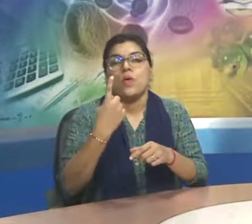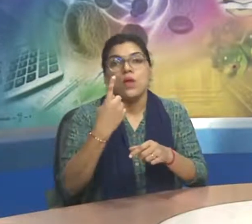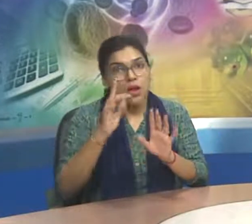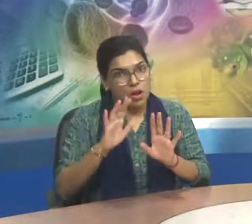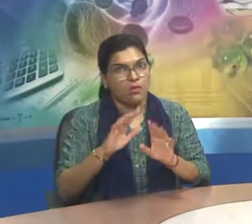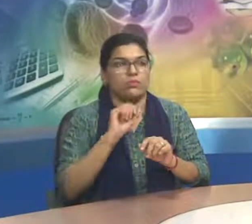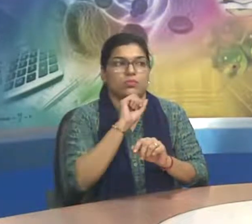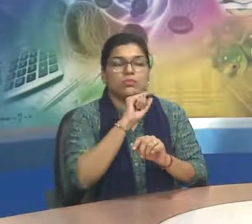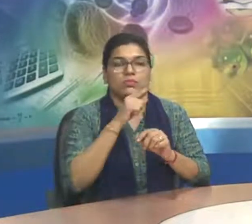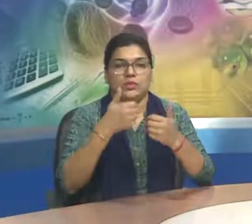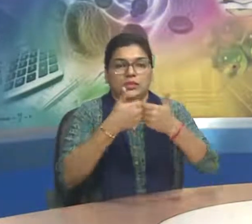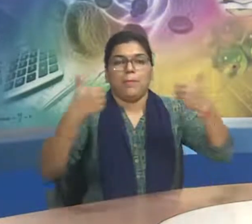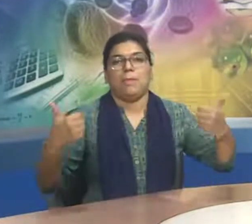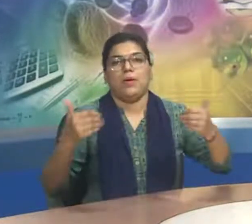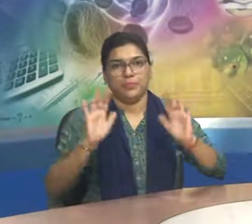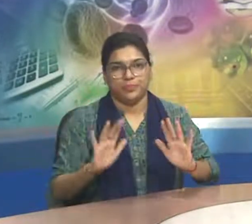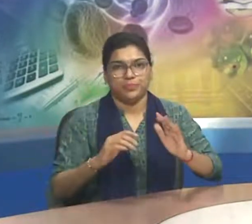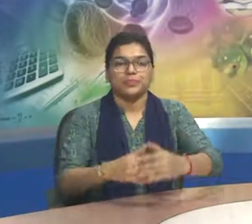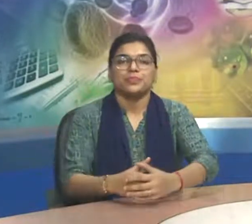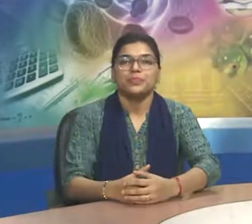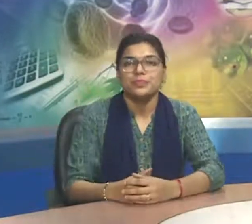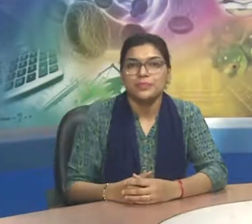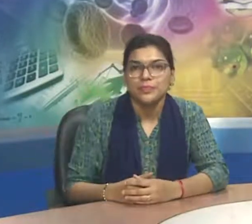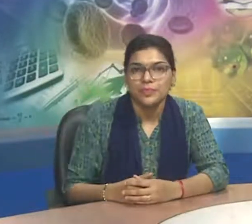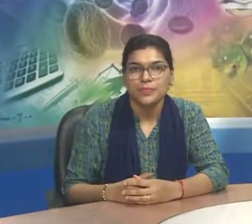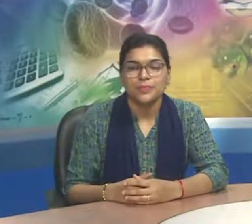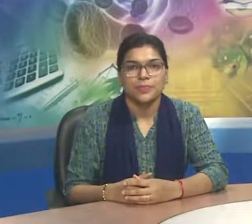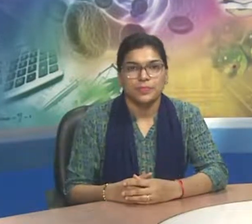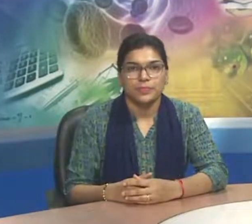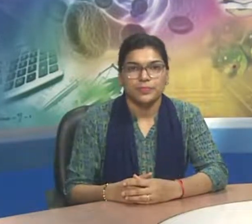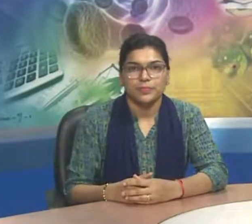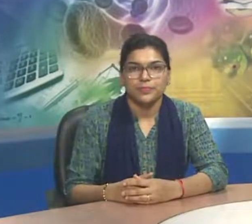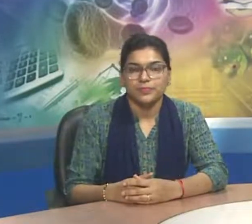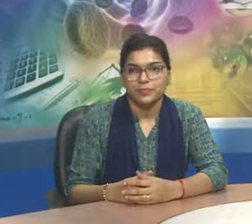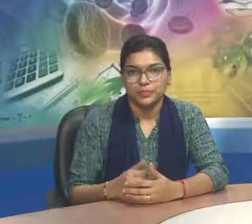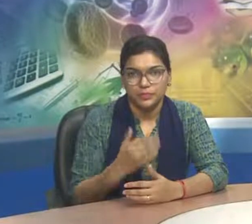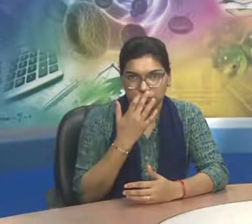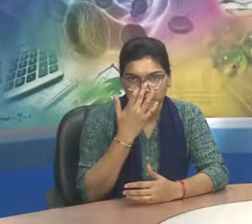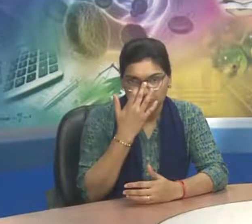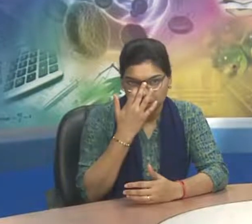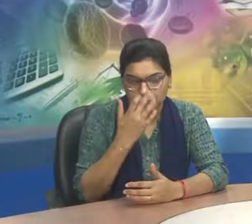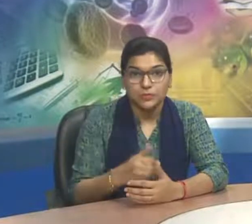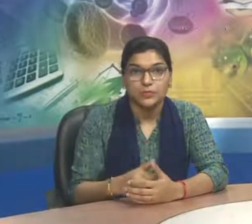biotic. Here we are talking about only the environmental resources.